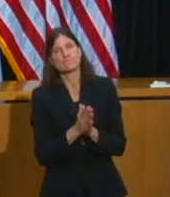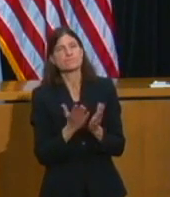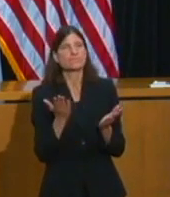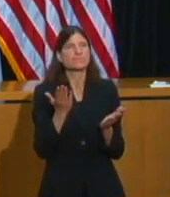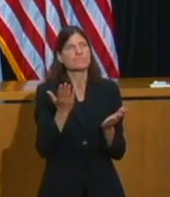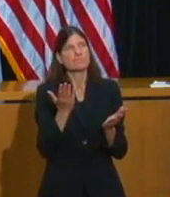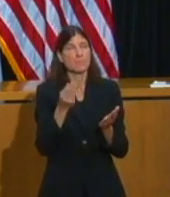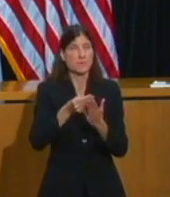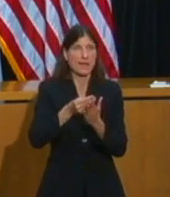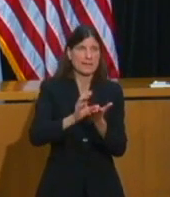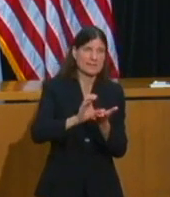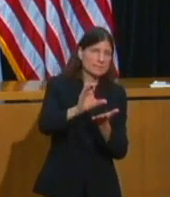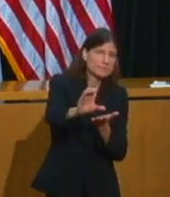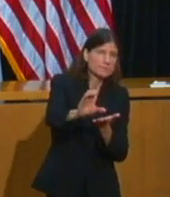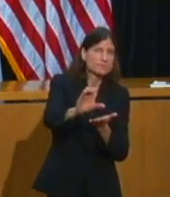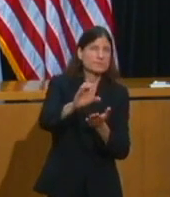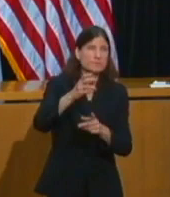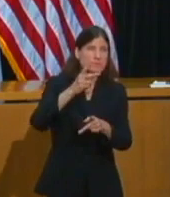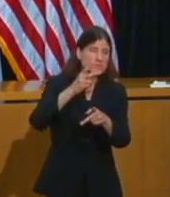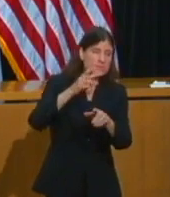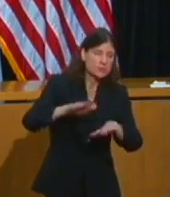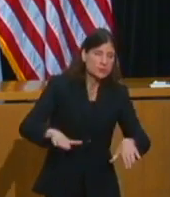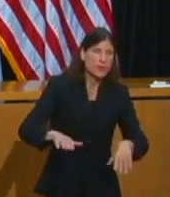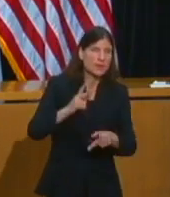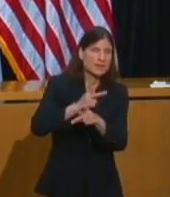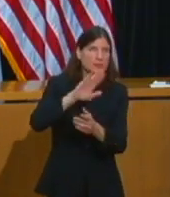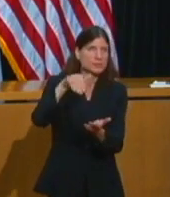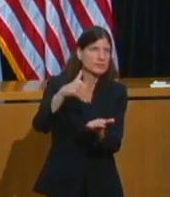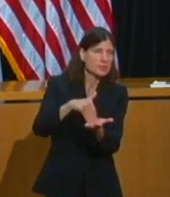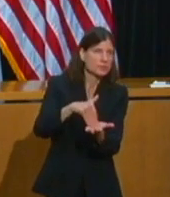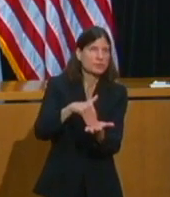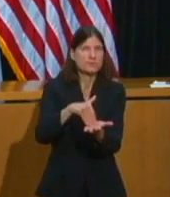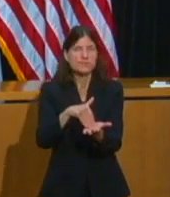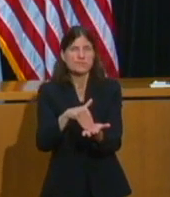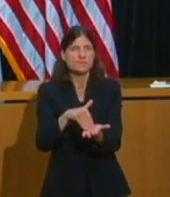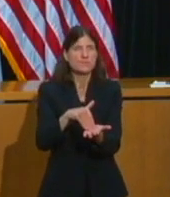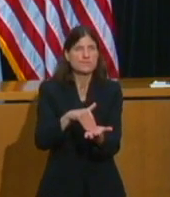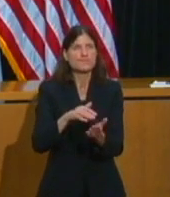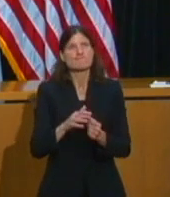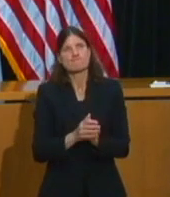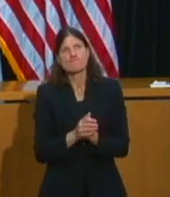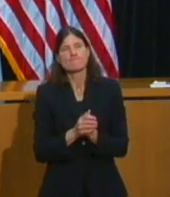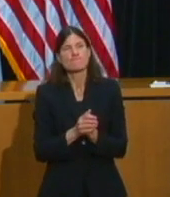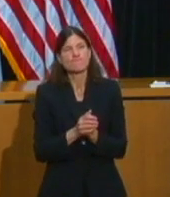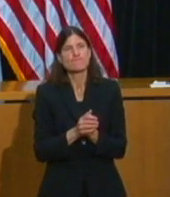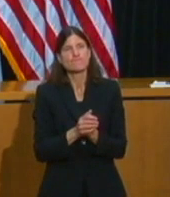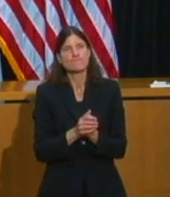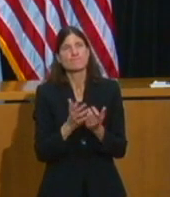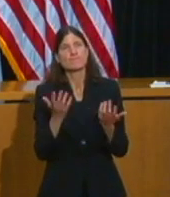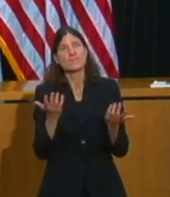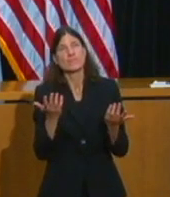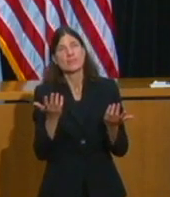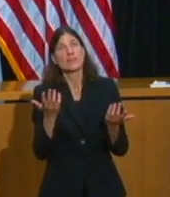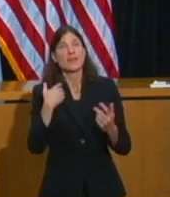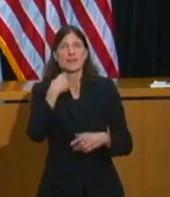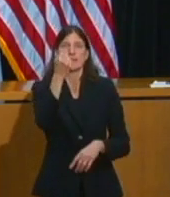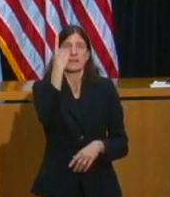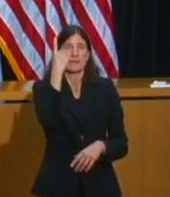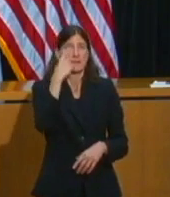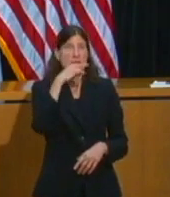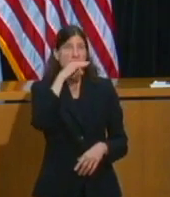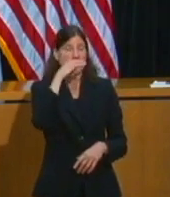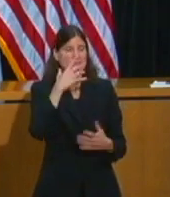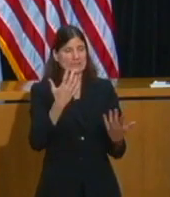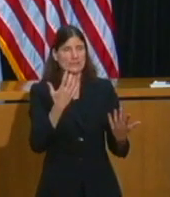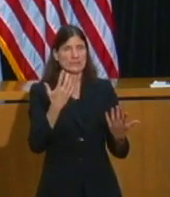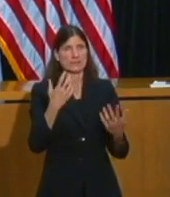I am really interested in making sure that we had a program in place for kids and families at risk, okay? That represents